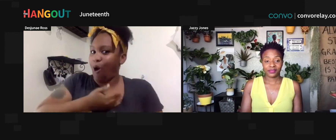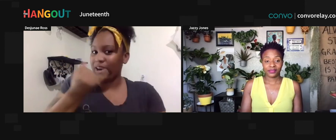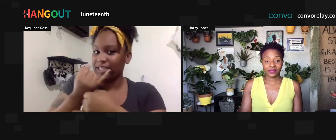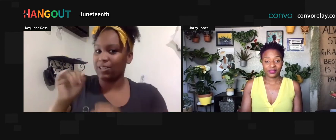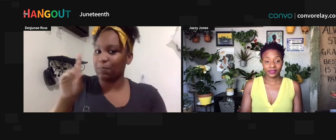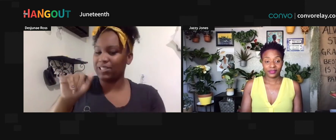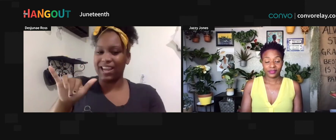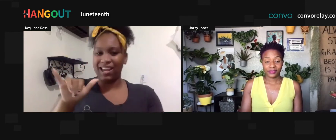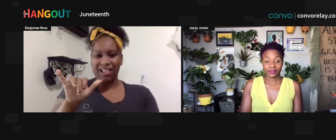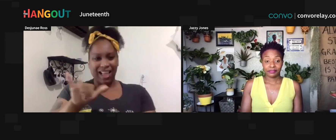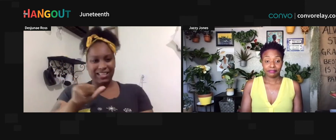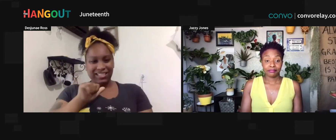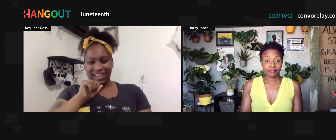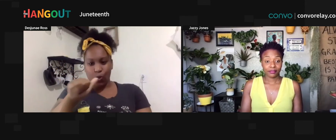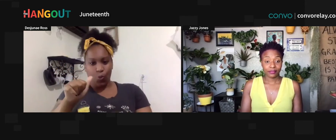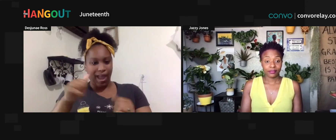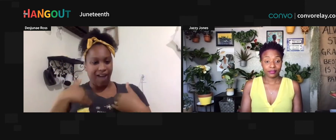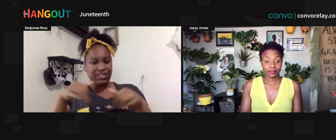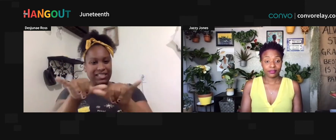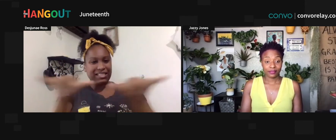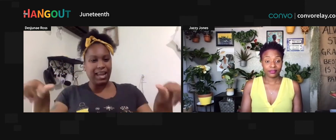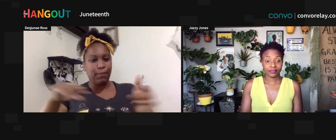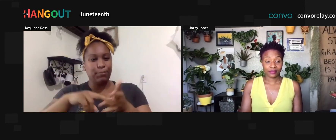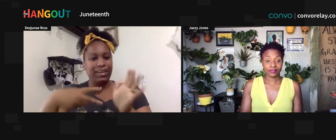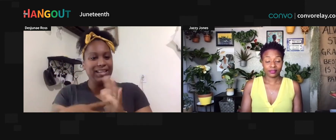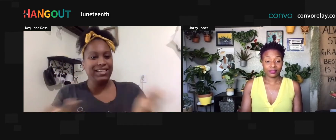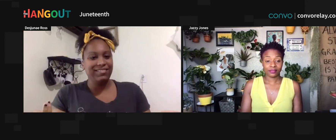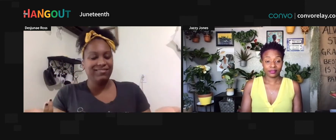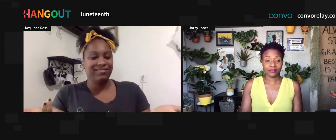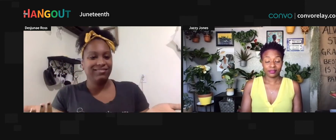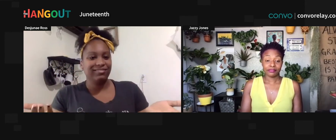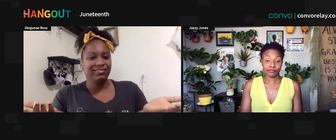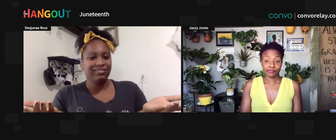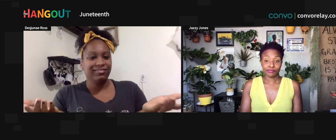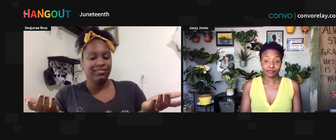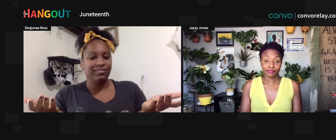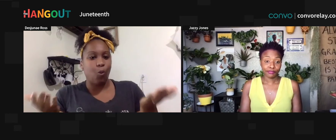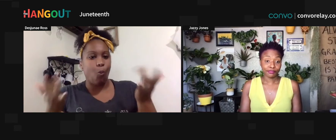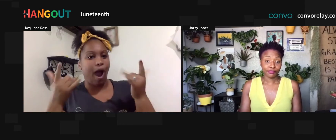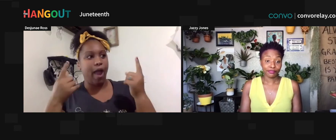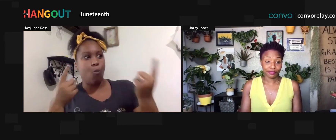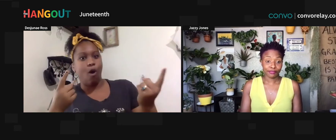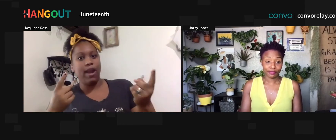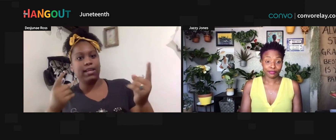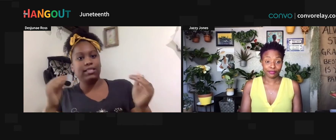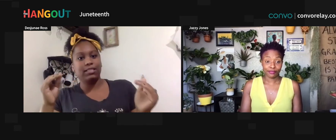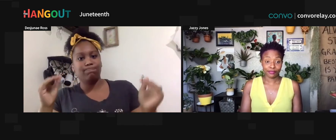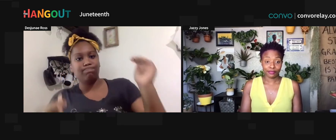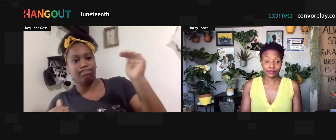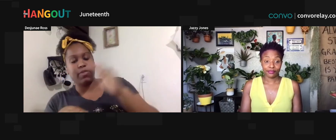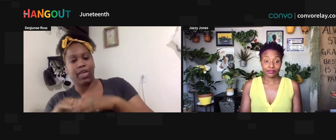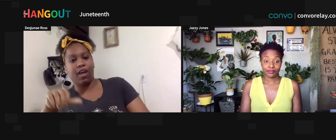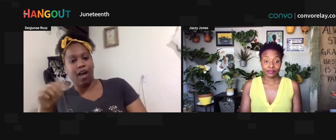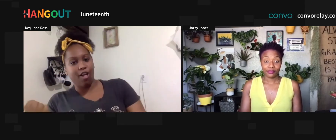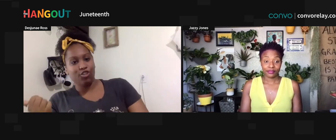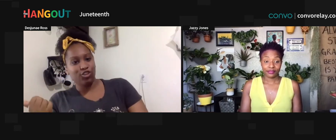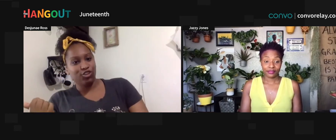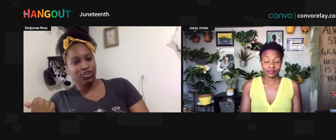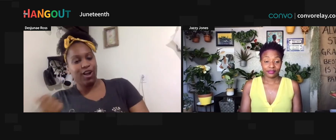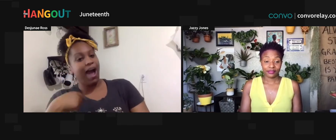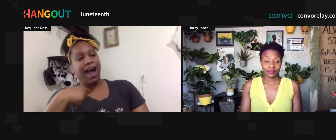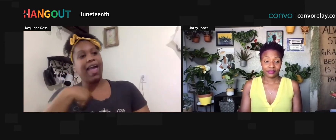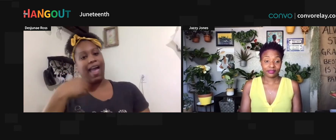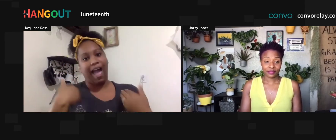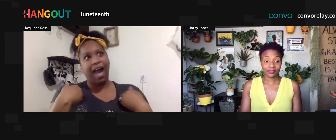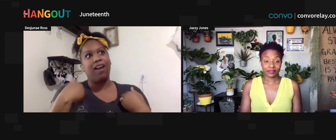a problem with celebrating our Independence Day. It's almost like we don't have the same meaning as it does for 4th of July. Why is